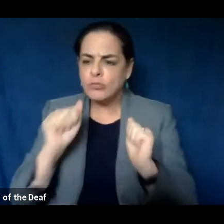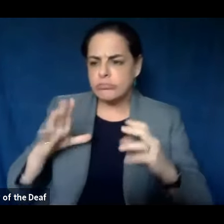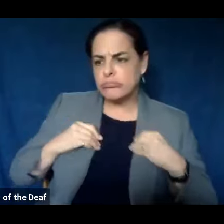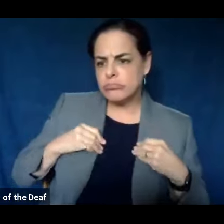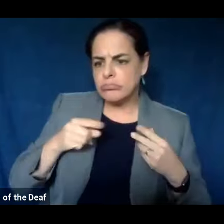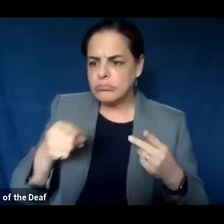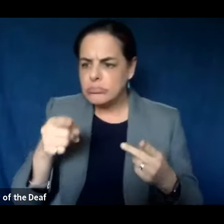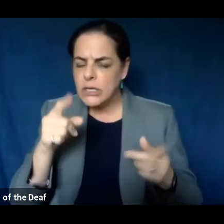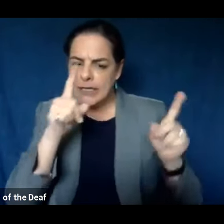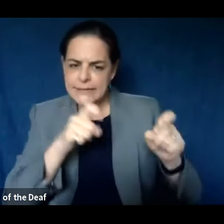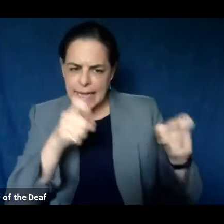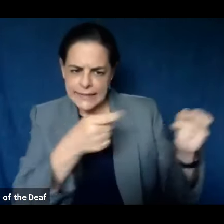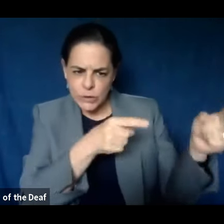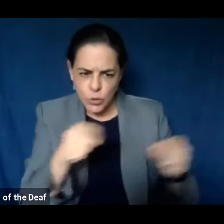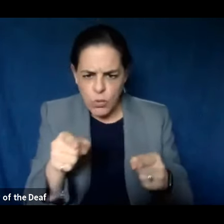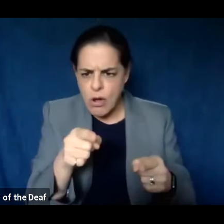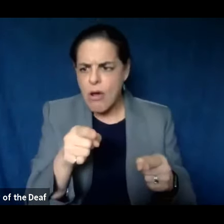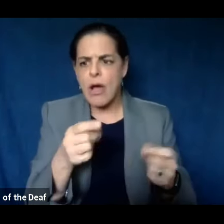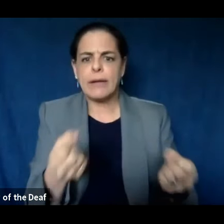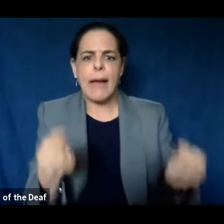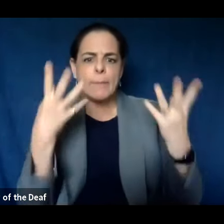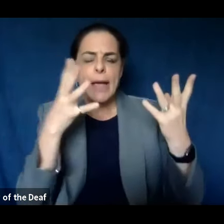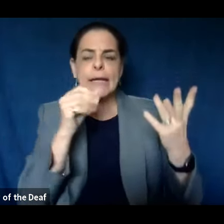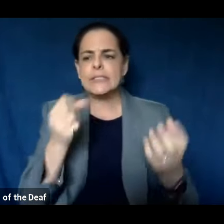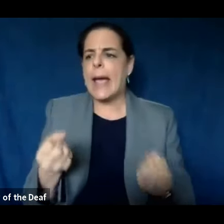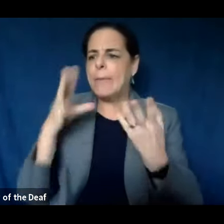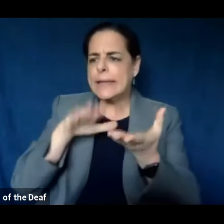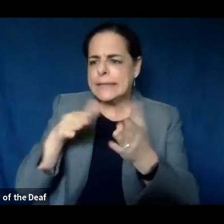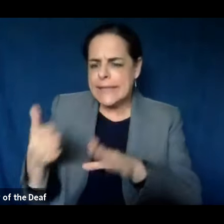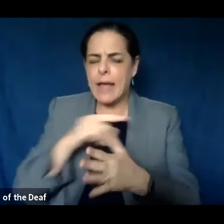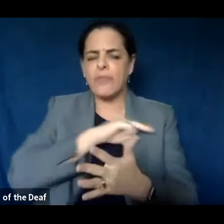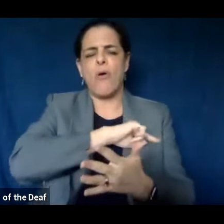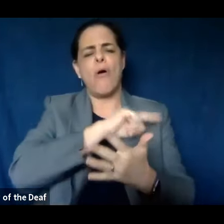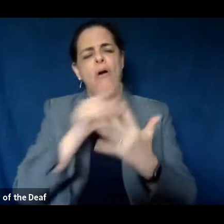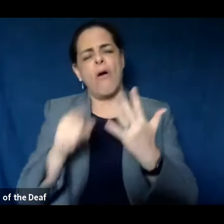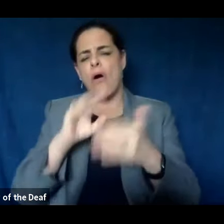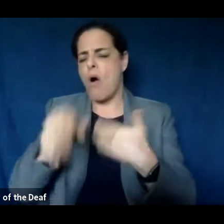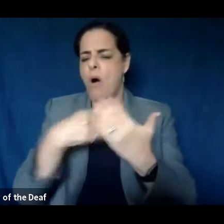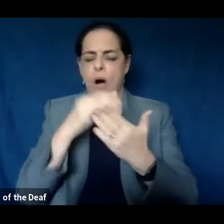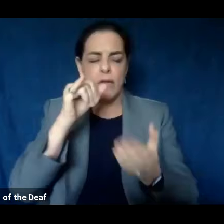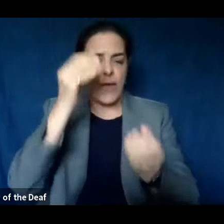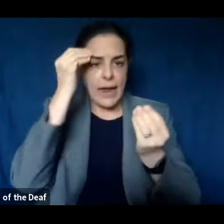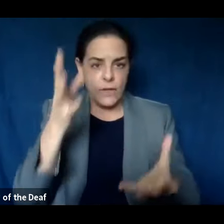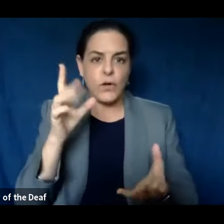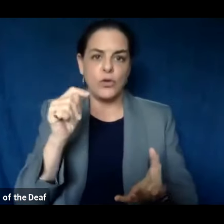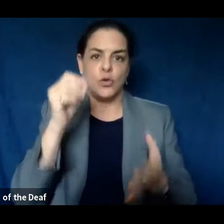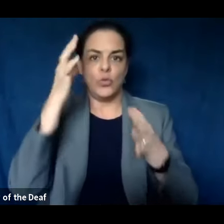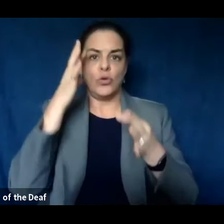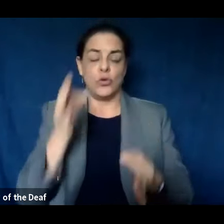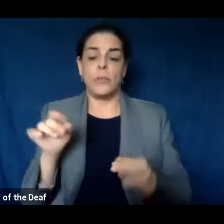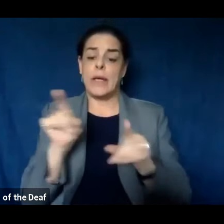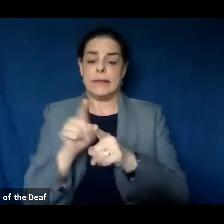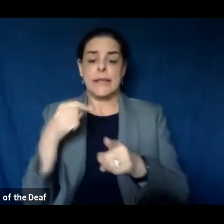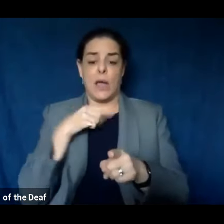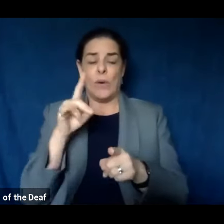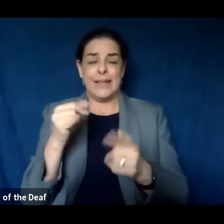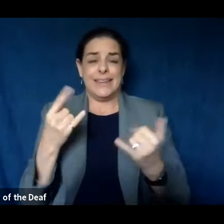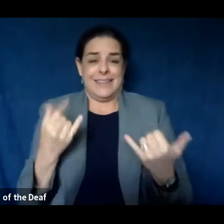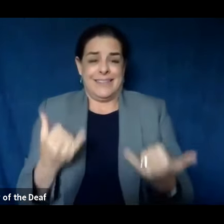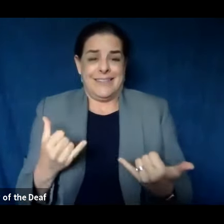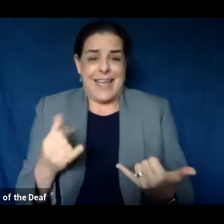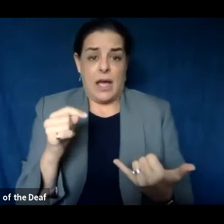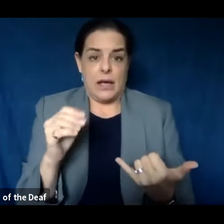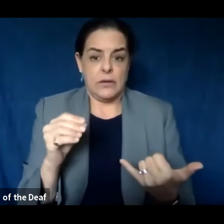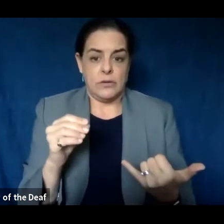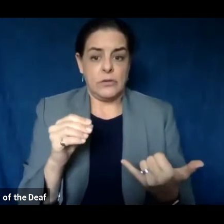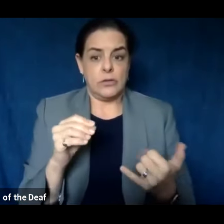in our community, and looking at deaths as well. Using all of that data to determine, like we did this time, whether it's safe to